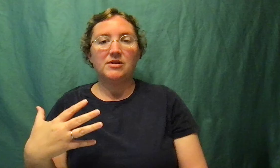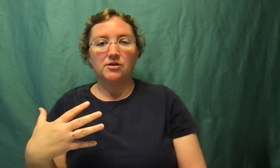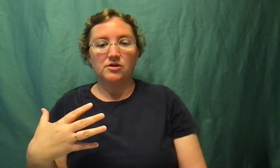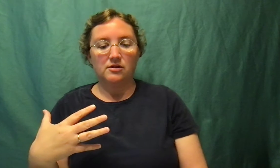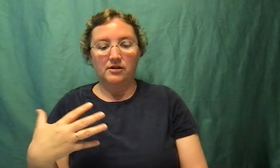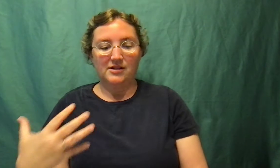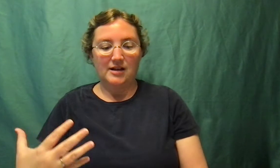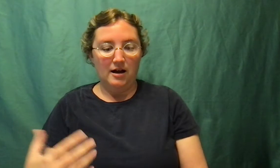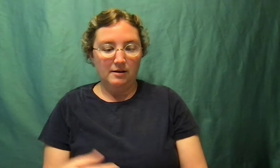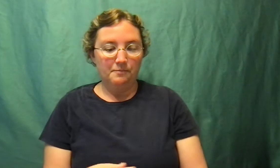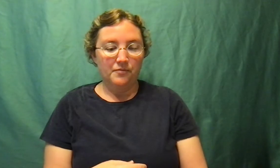own sign.